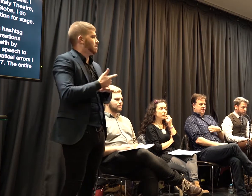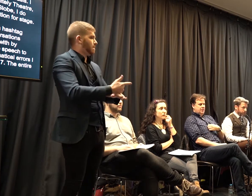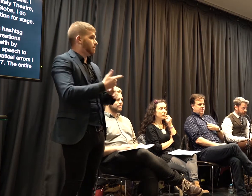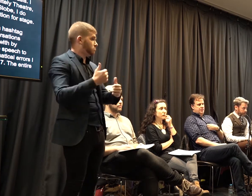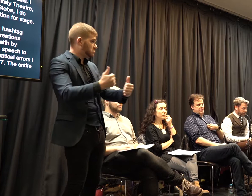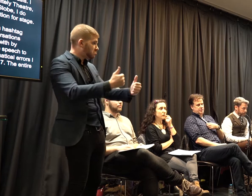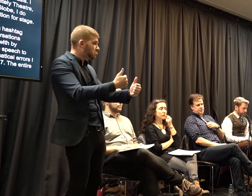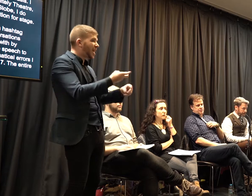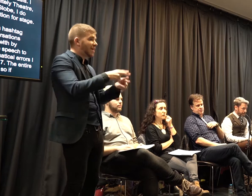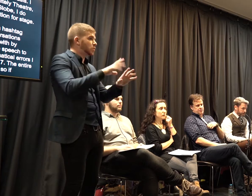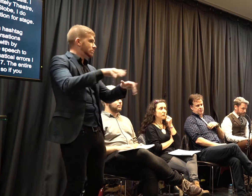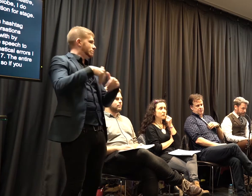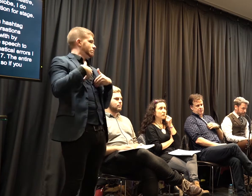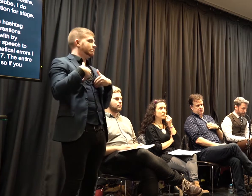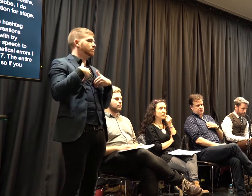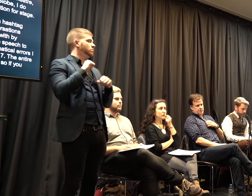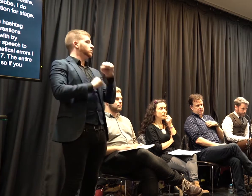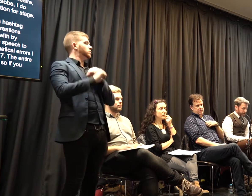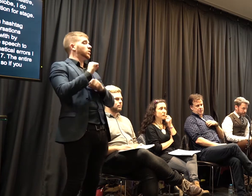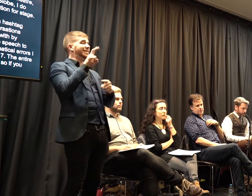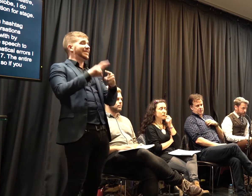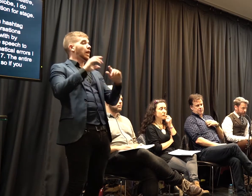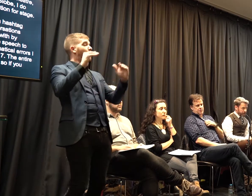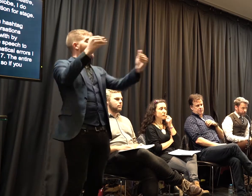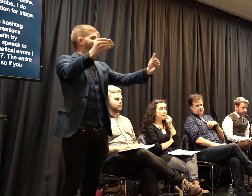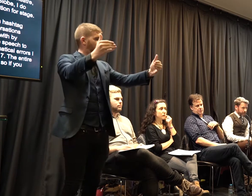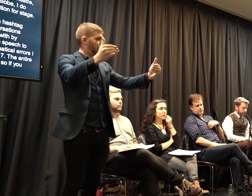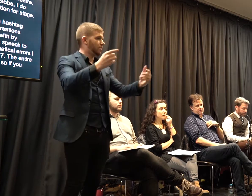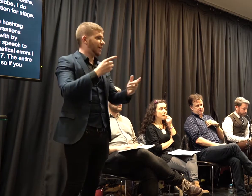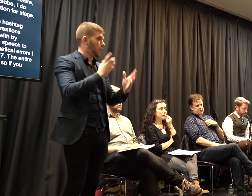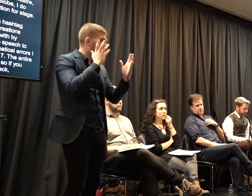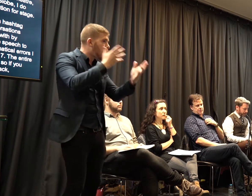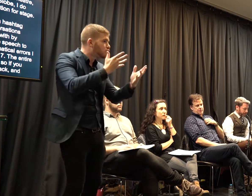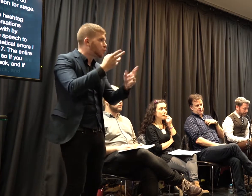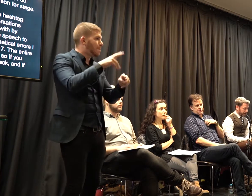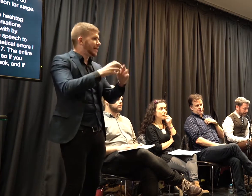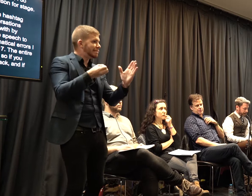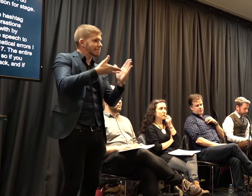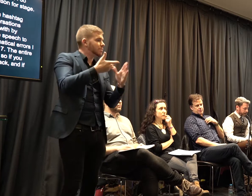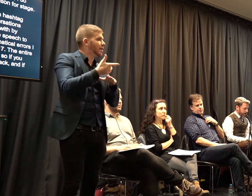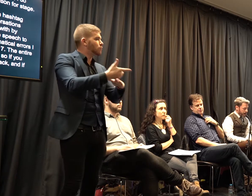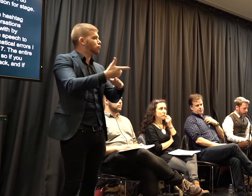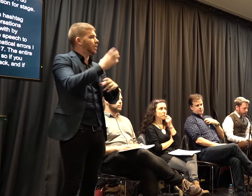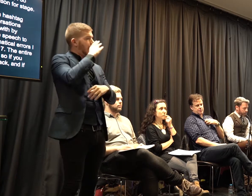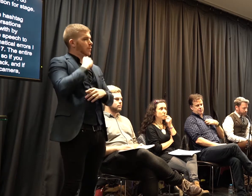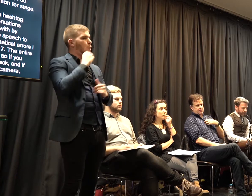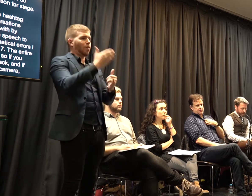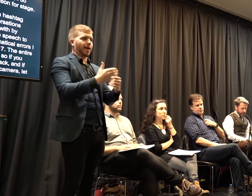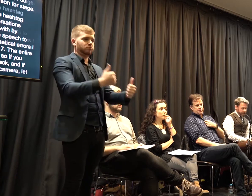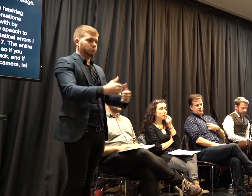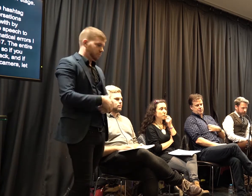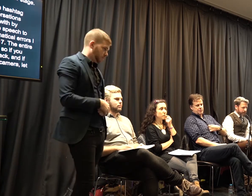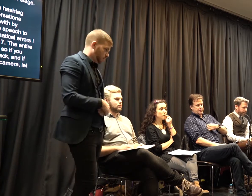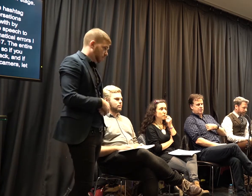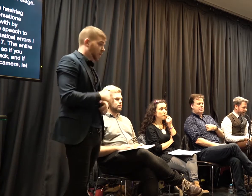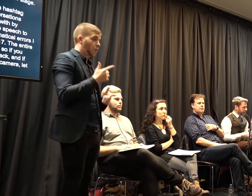you don't want to appear on camera, sit at the back. And then if you're worried that you have appeared on camera, let me know at the end. We're running